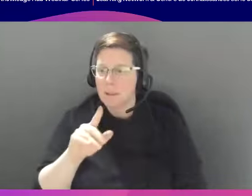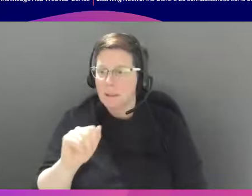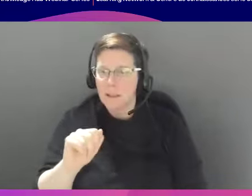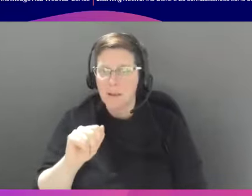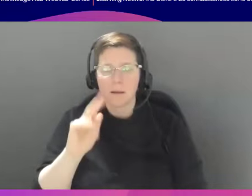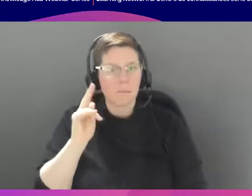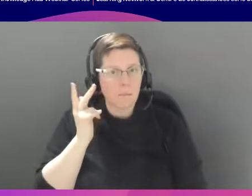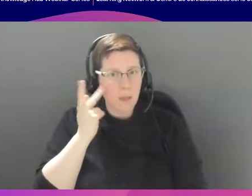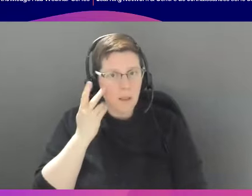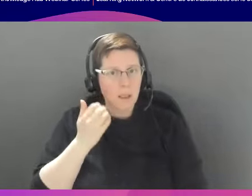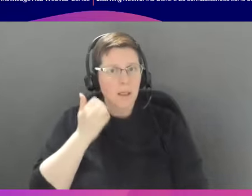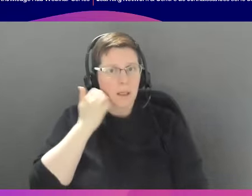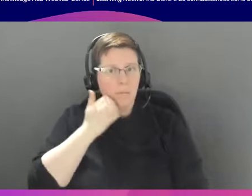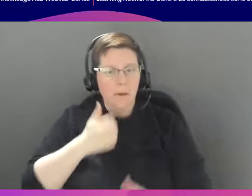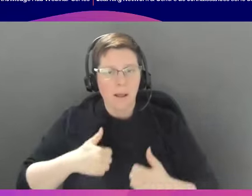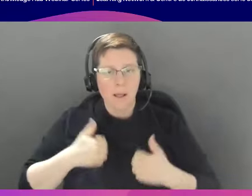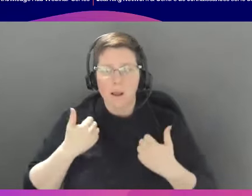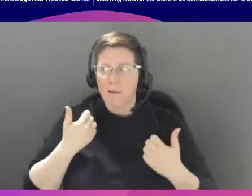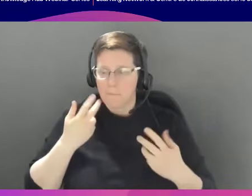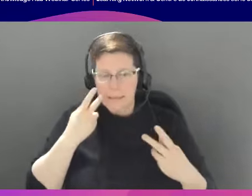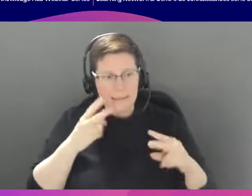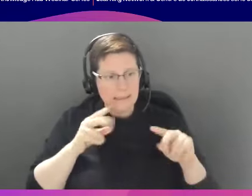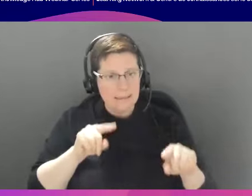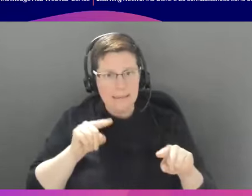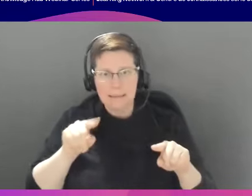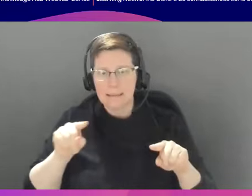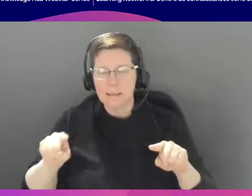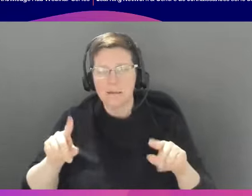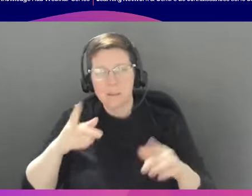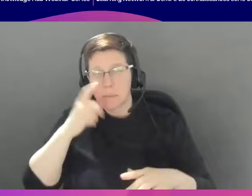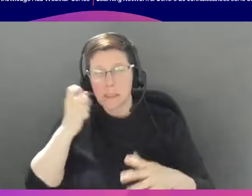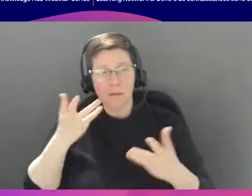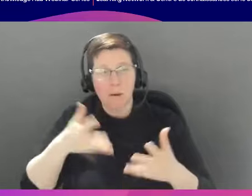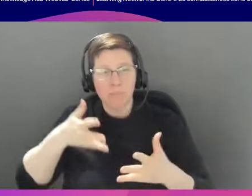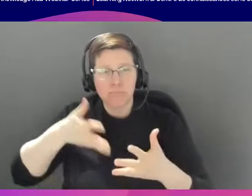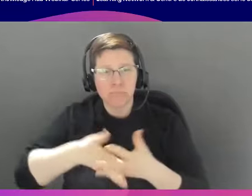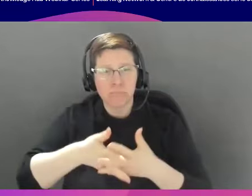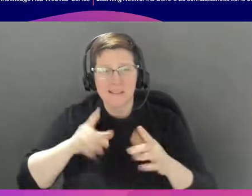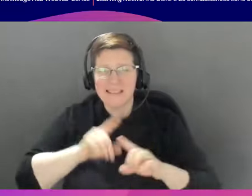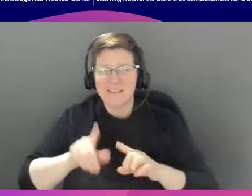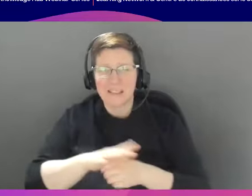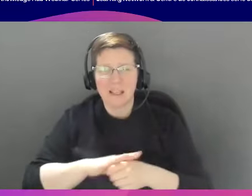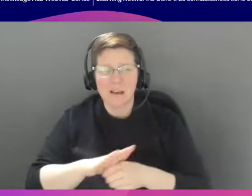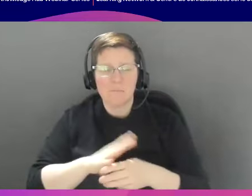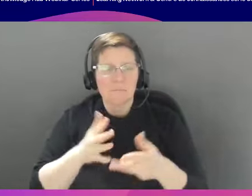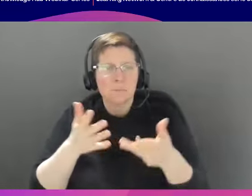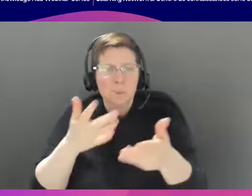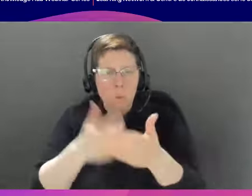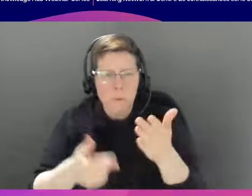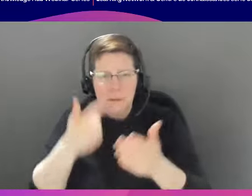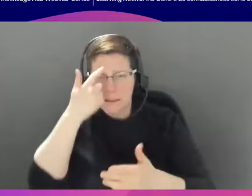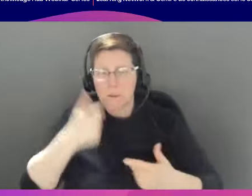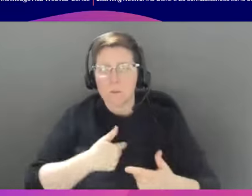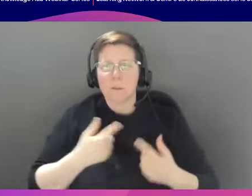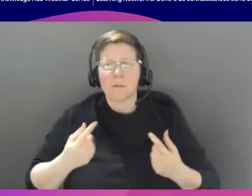wondering, given that it's so entrenched in so many different areas, do you have any tips, maybe even how we could start to fight against this, or anything you think would be